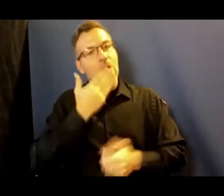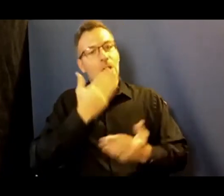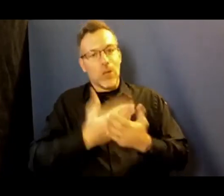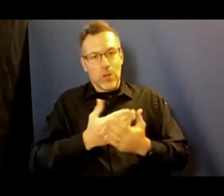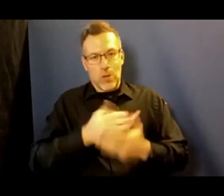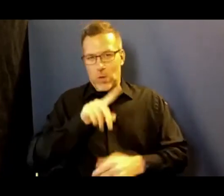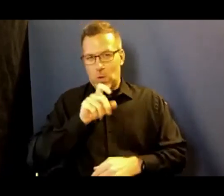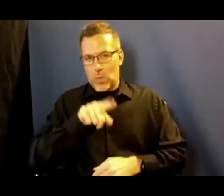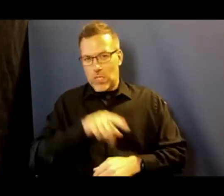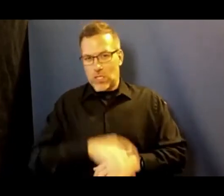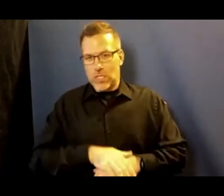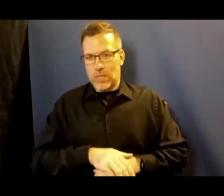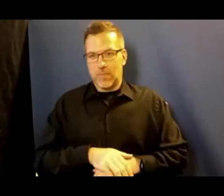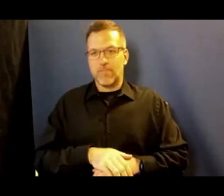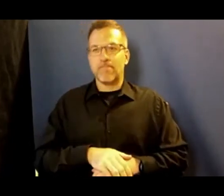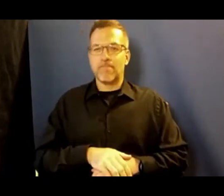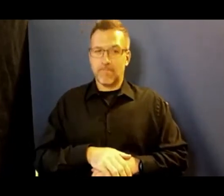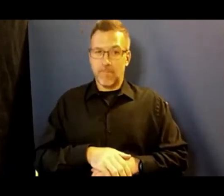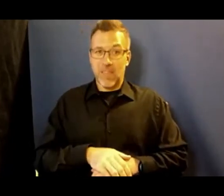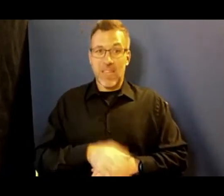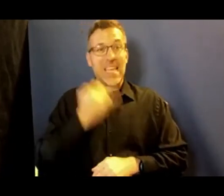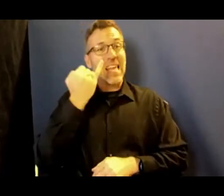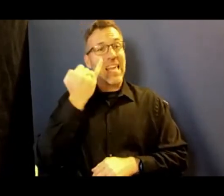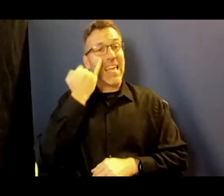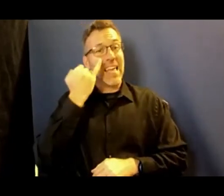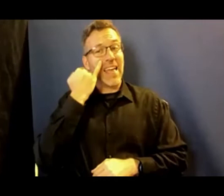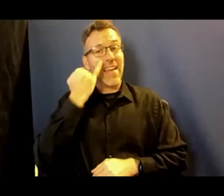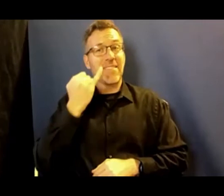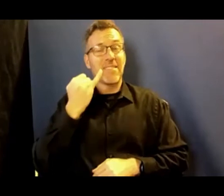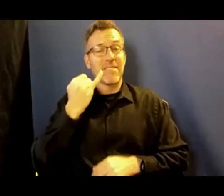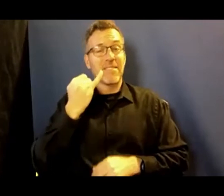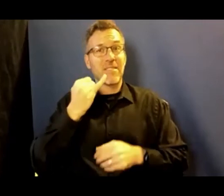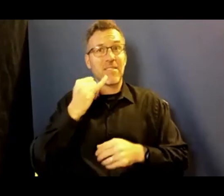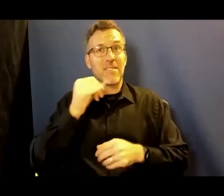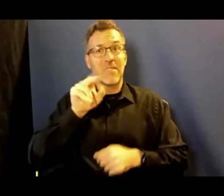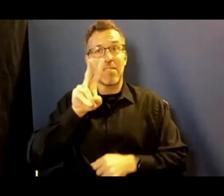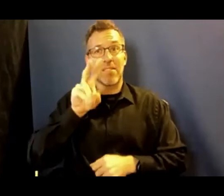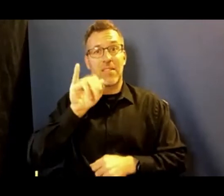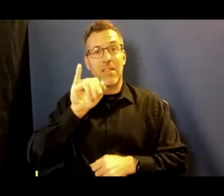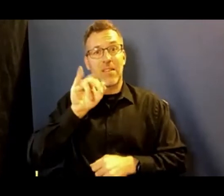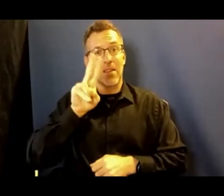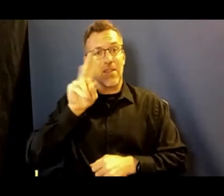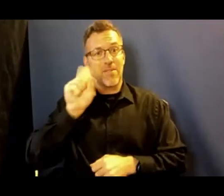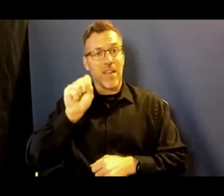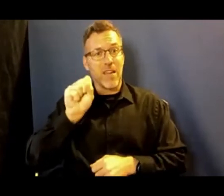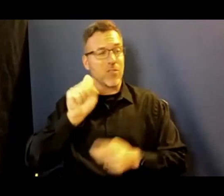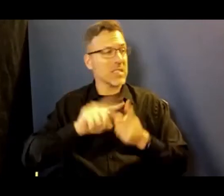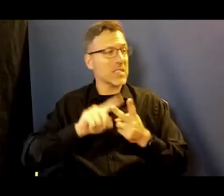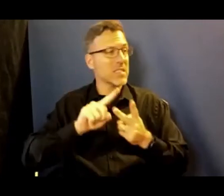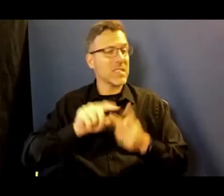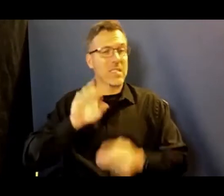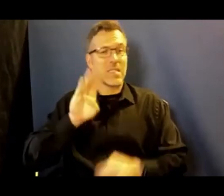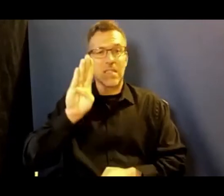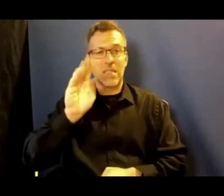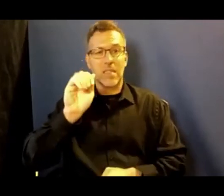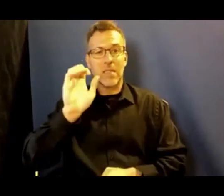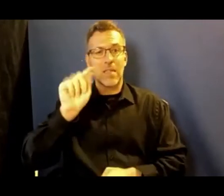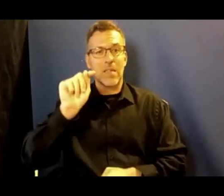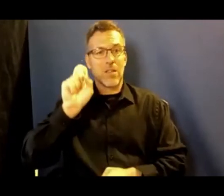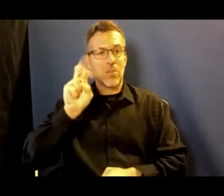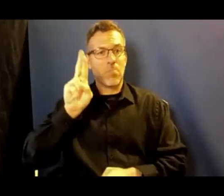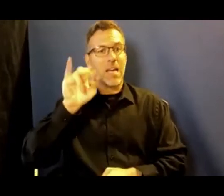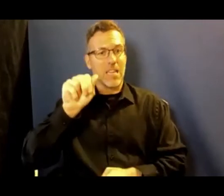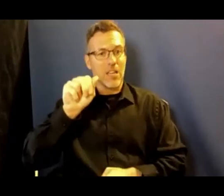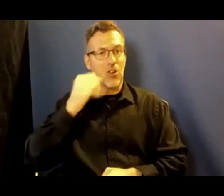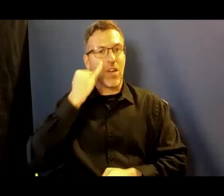The more that you are exposed to a virus or a bacteria, your immune system creates better